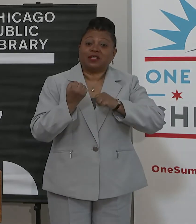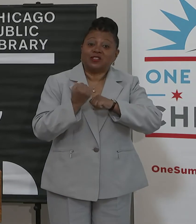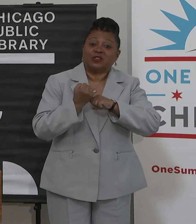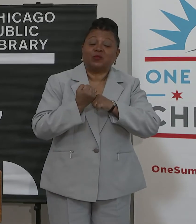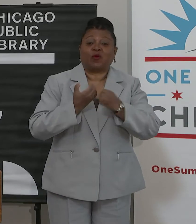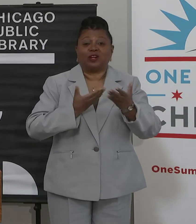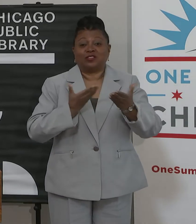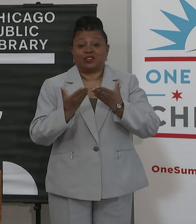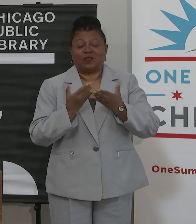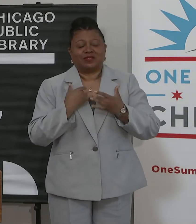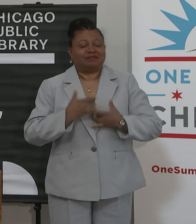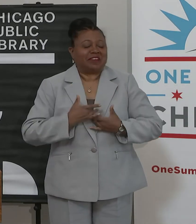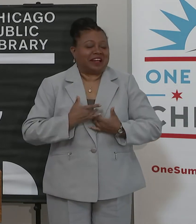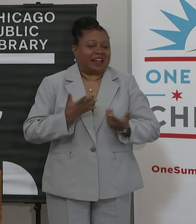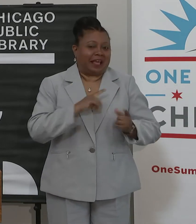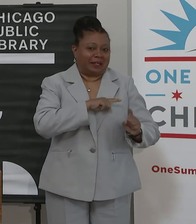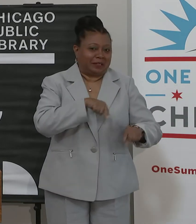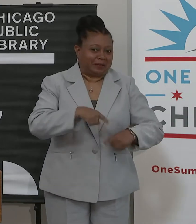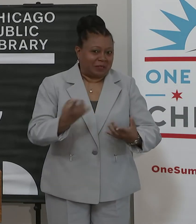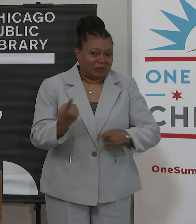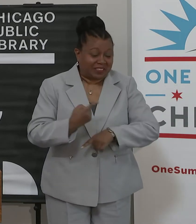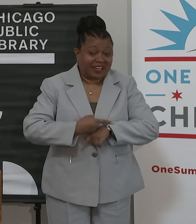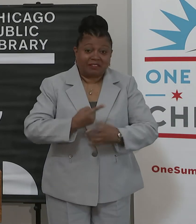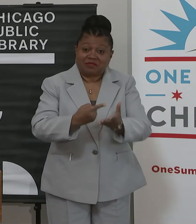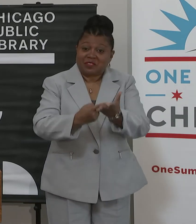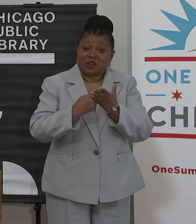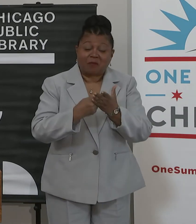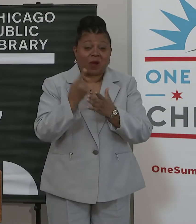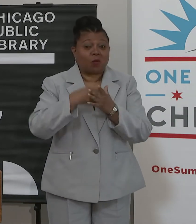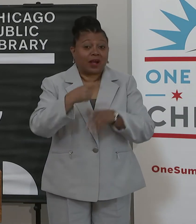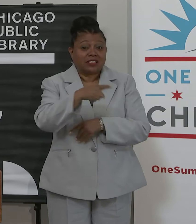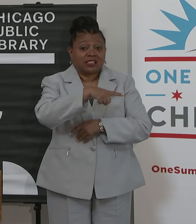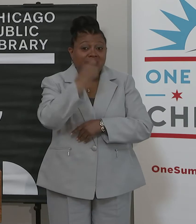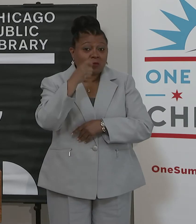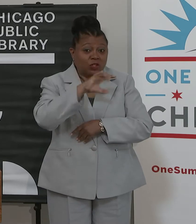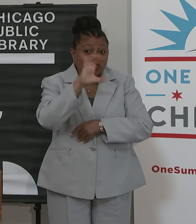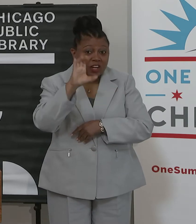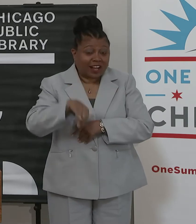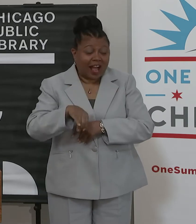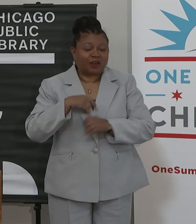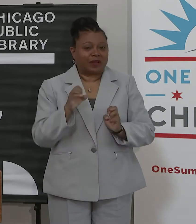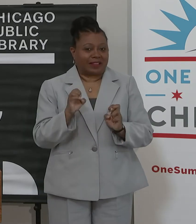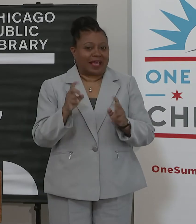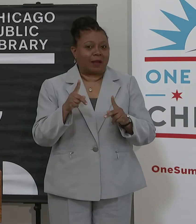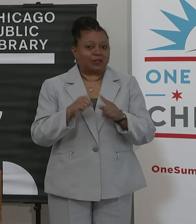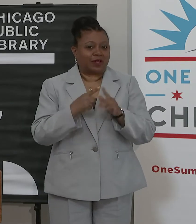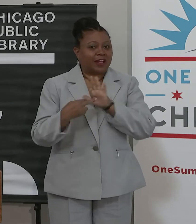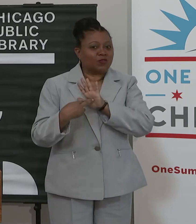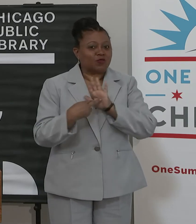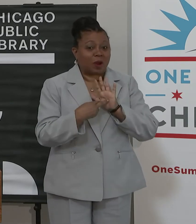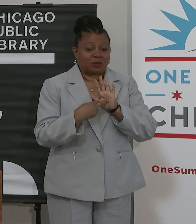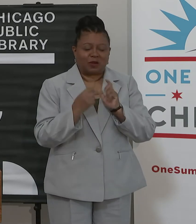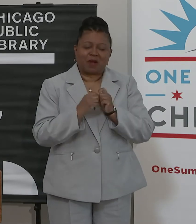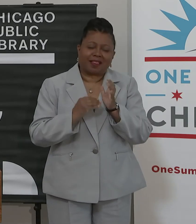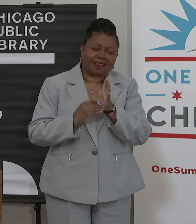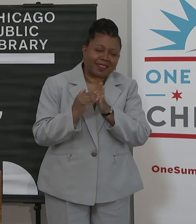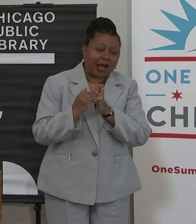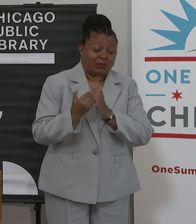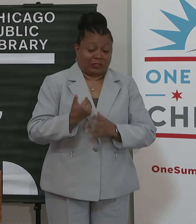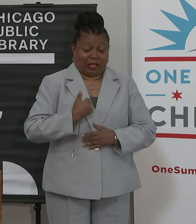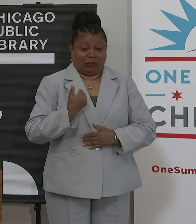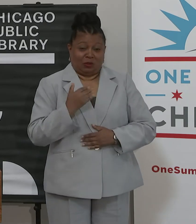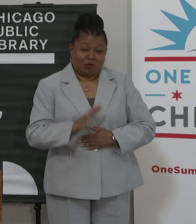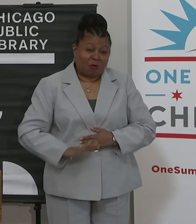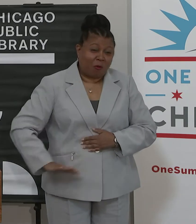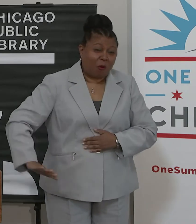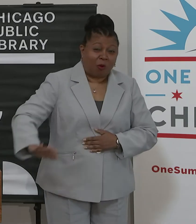Services. I'm delighted to be here today to talk about One Summer Chicago and the opportunity that it represents for thousands of youth